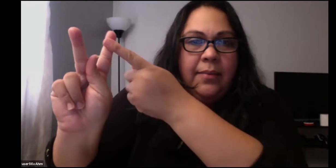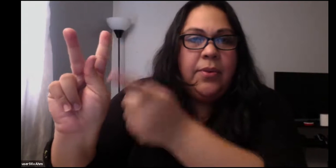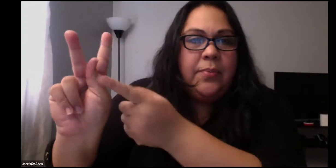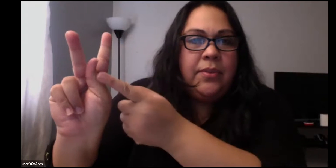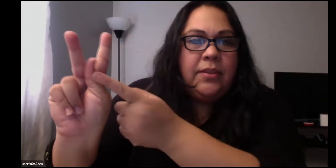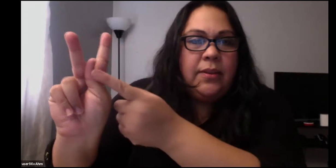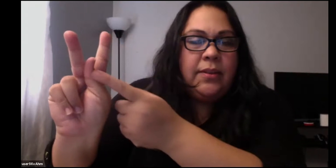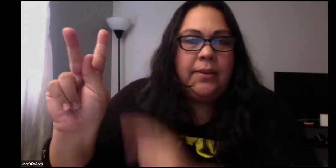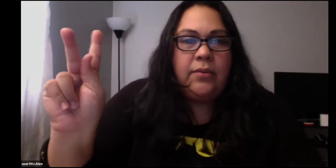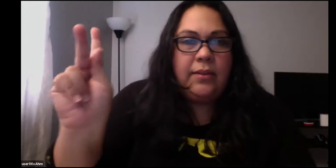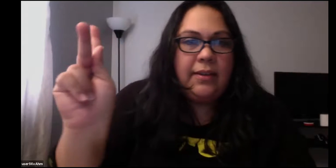you put this one in the middle. K.